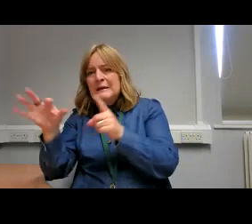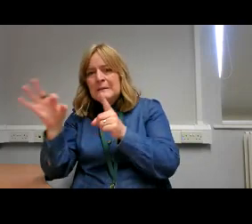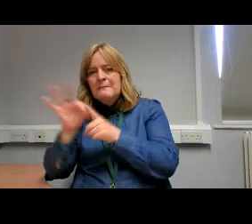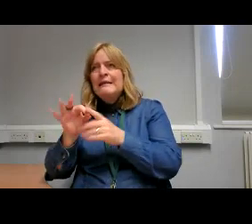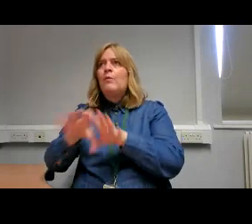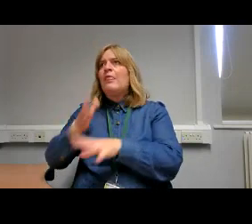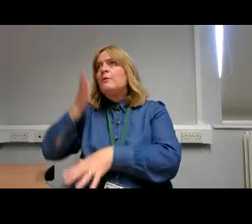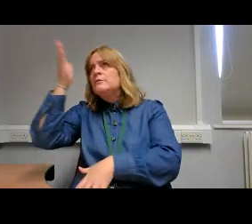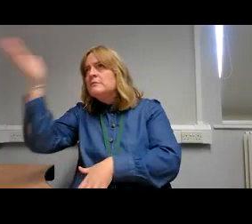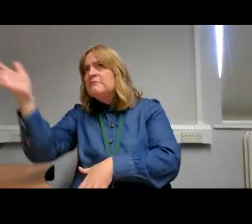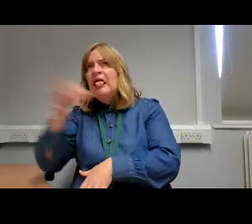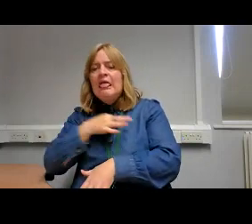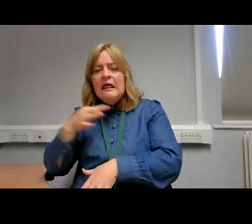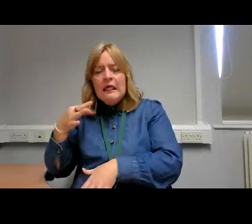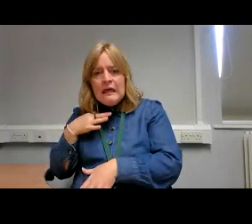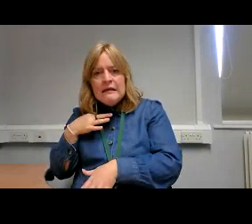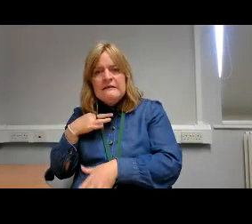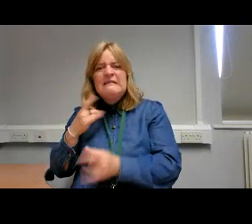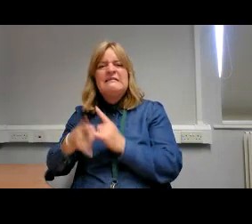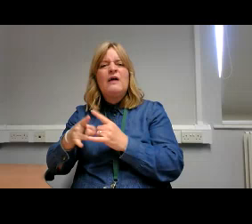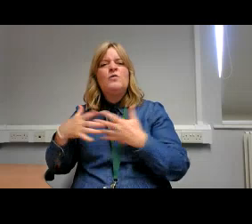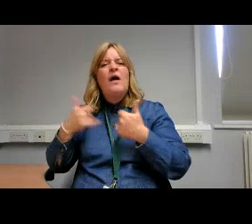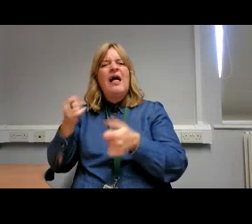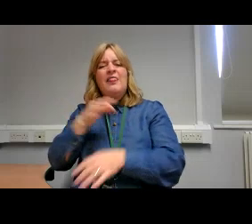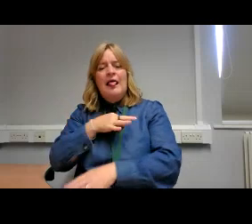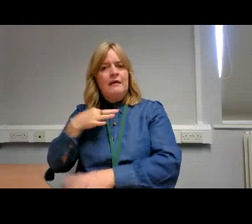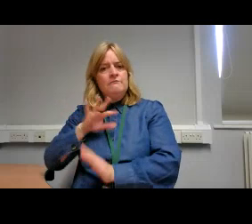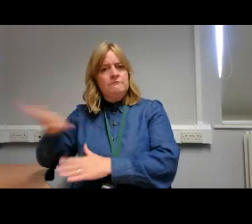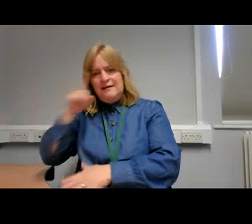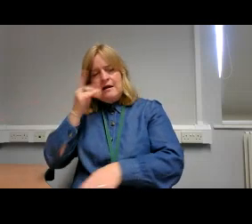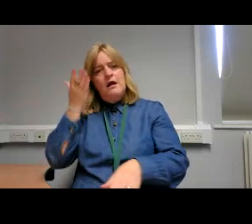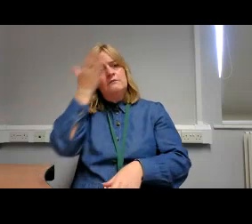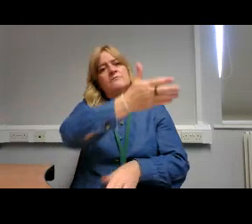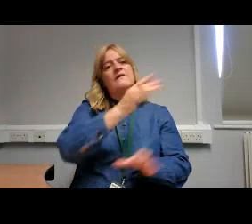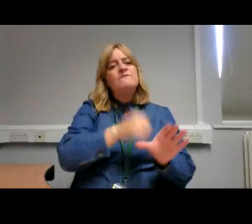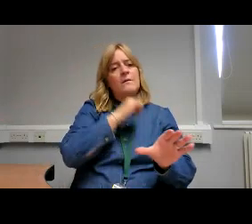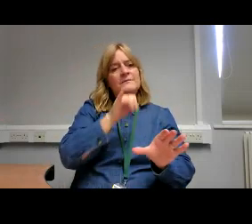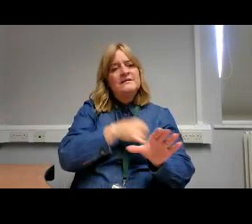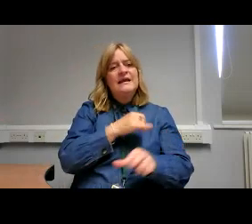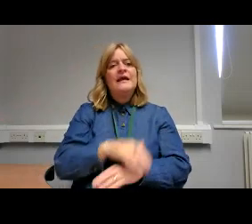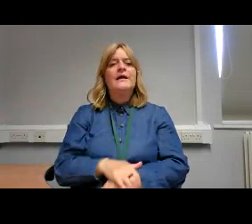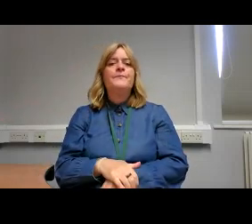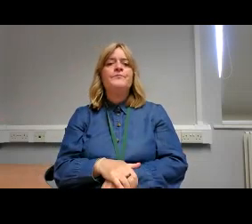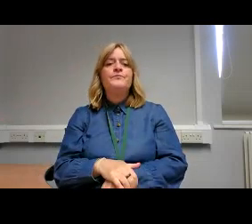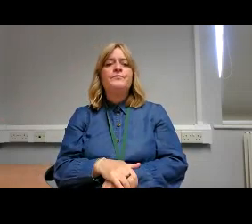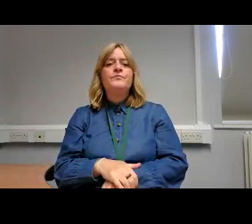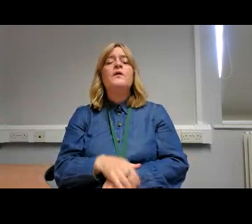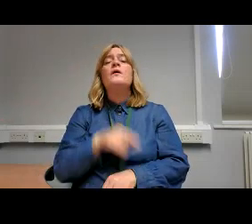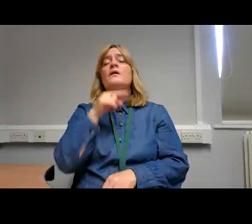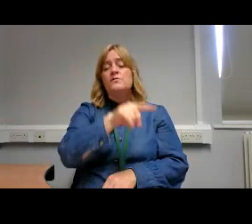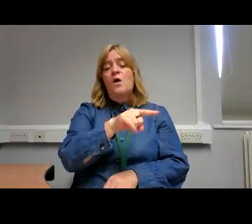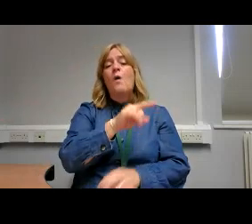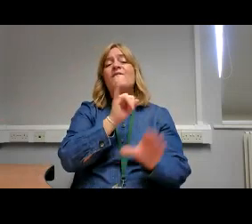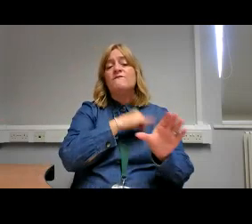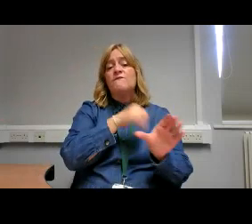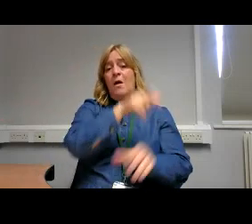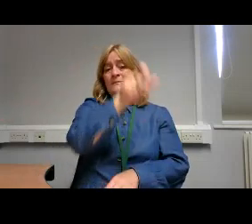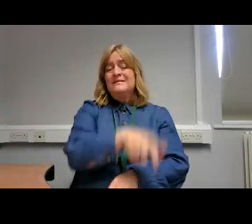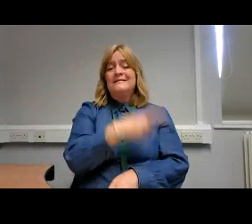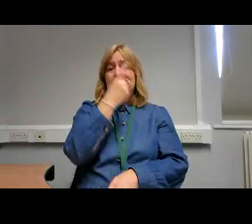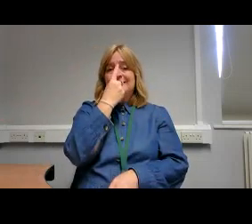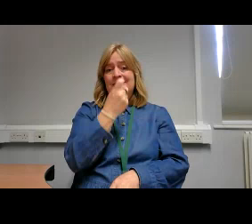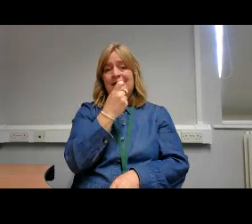clinic first to be seen. So pharmacists in community pharmacy can initiate oral contraception, and